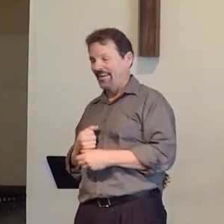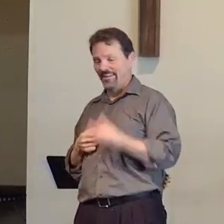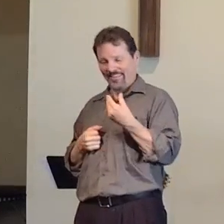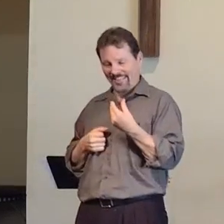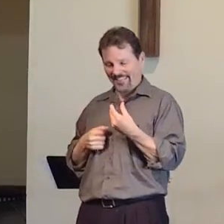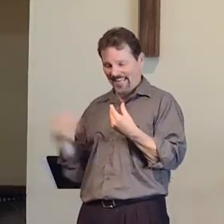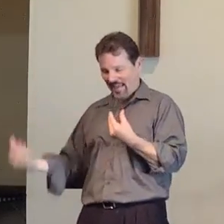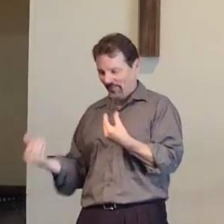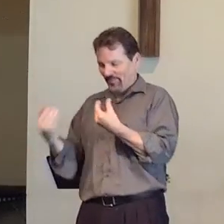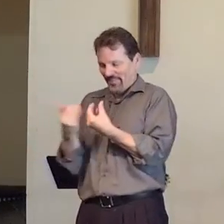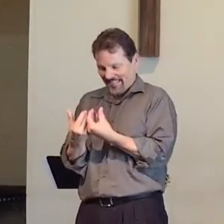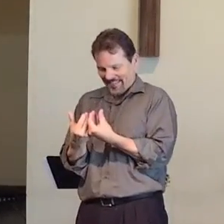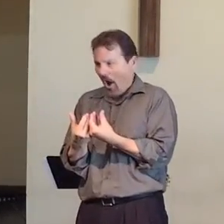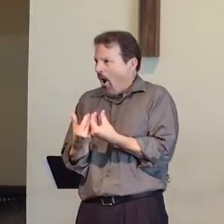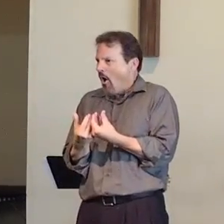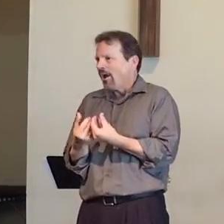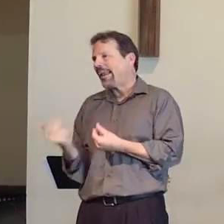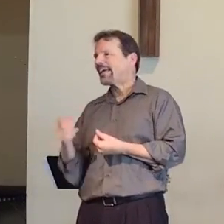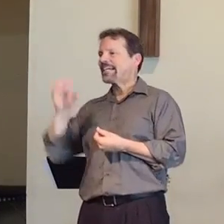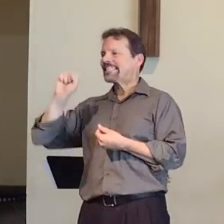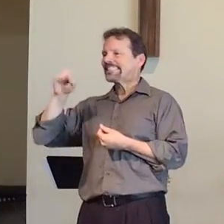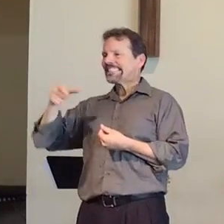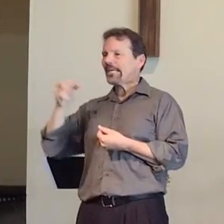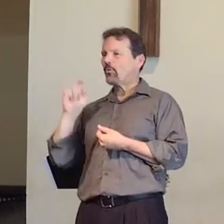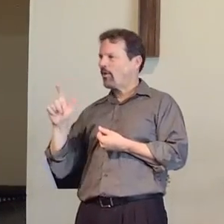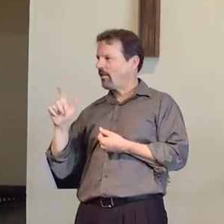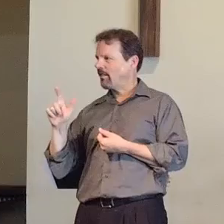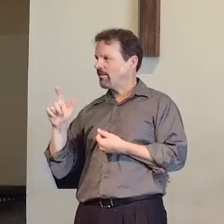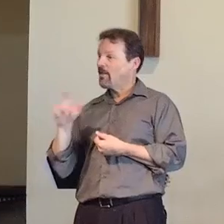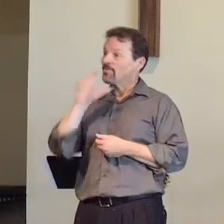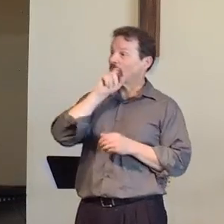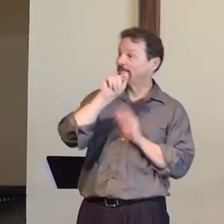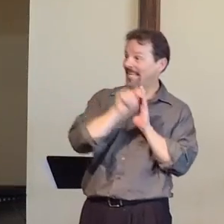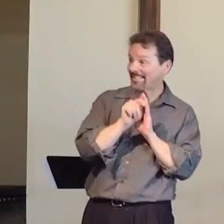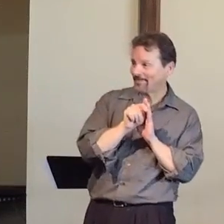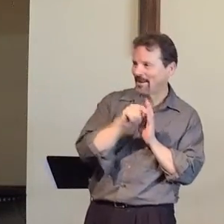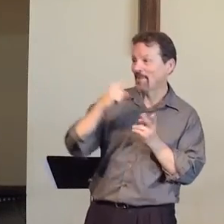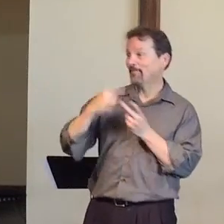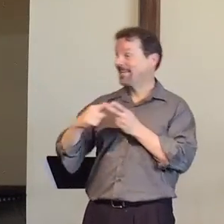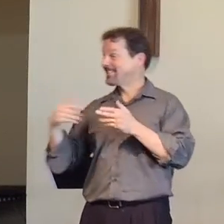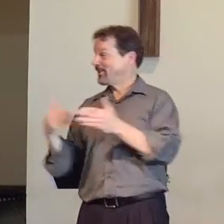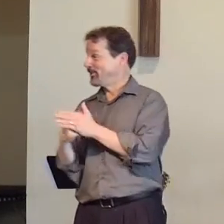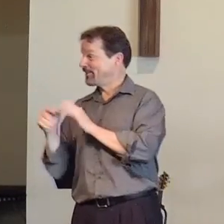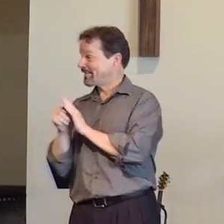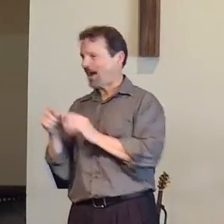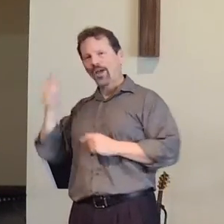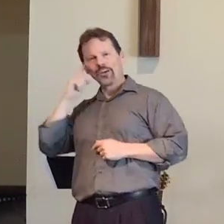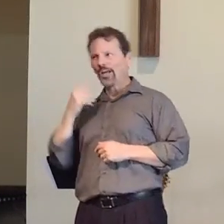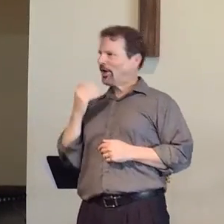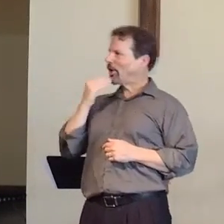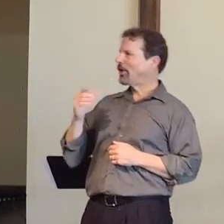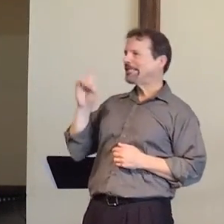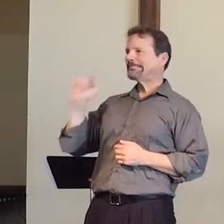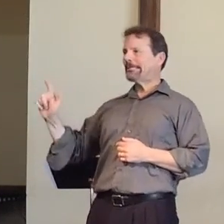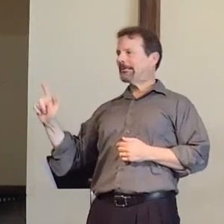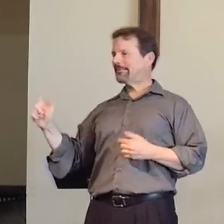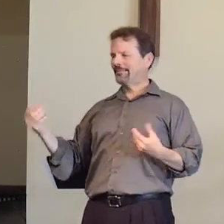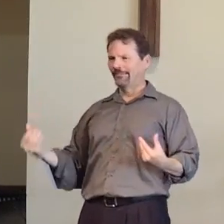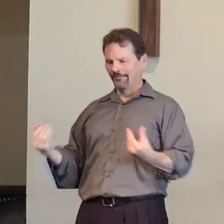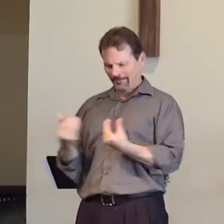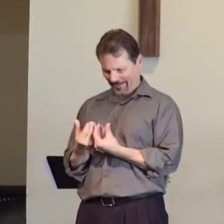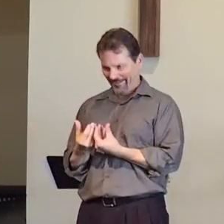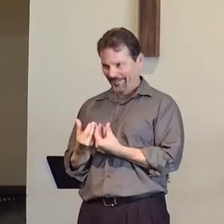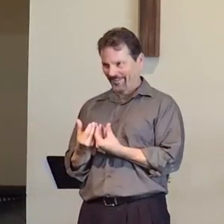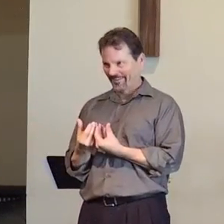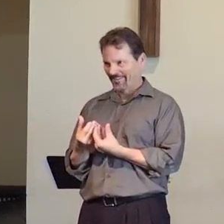like Old Testament, New Testament, because I never owned a Bible. So I was like, this is awesome. Like, one book. I didn't have to buy